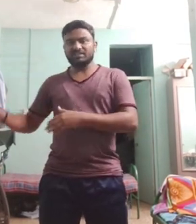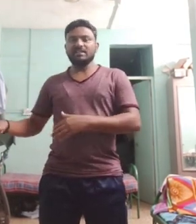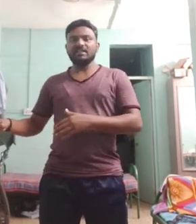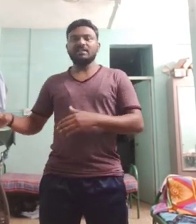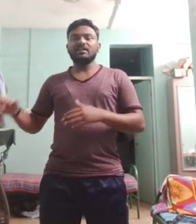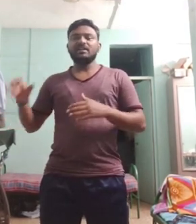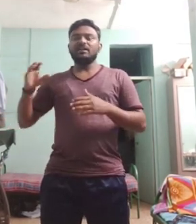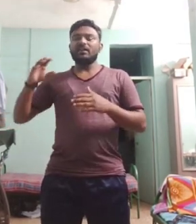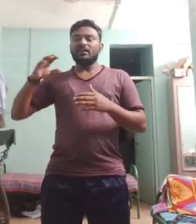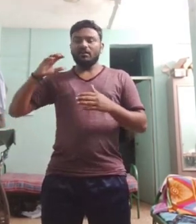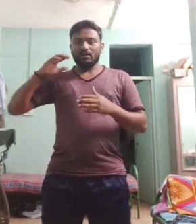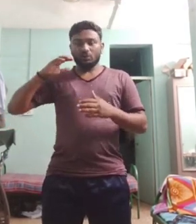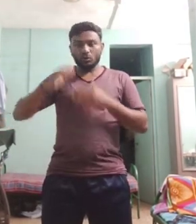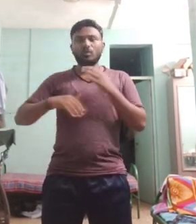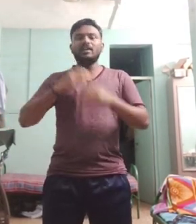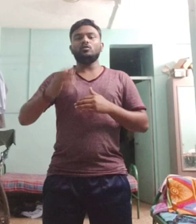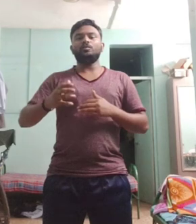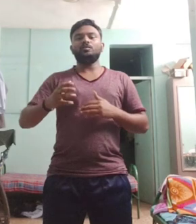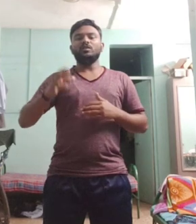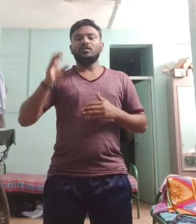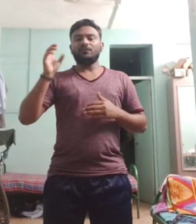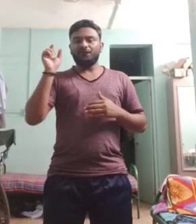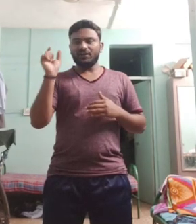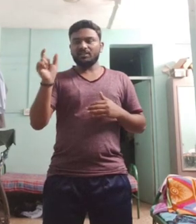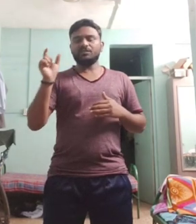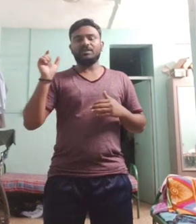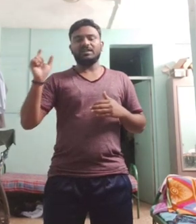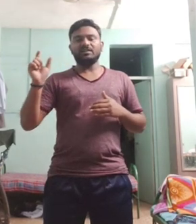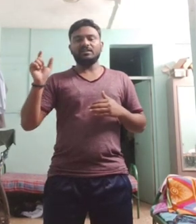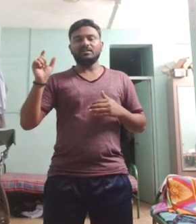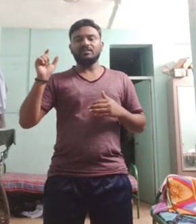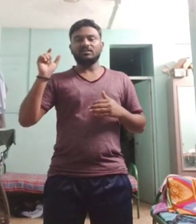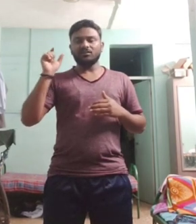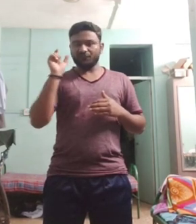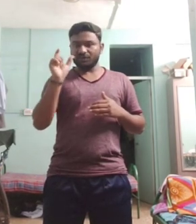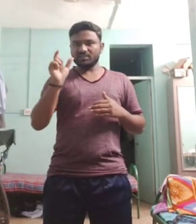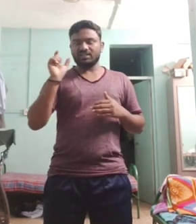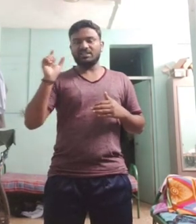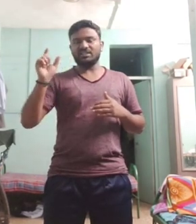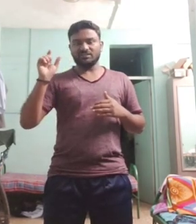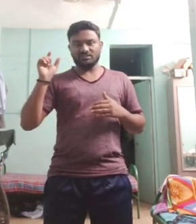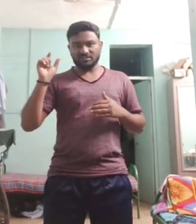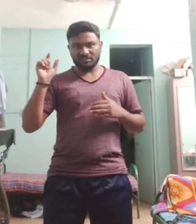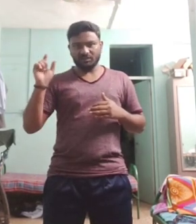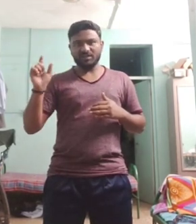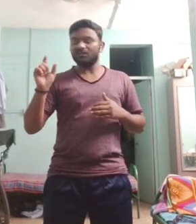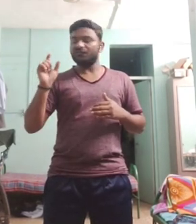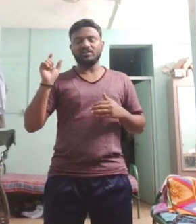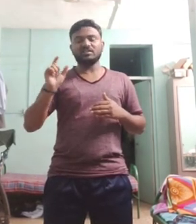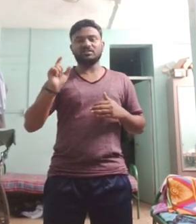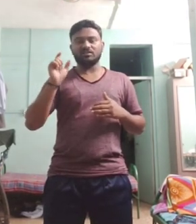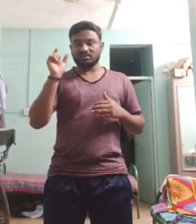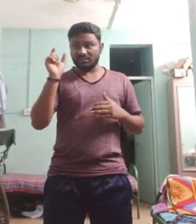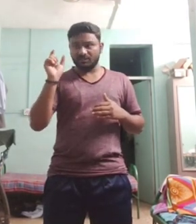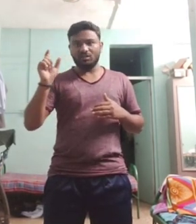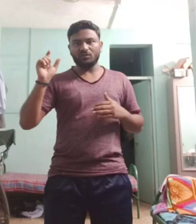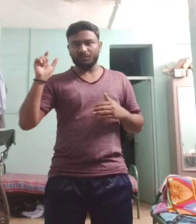result. Do while loop first print the first condition statement, first statement of